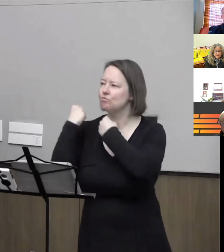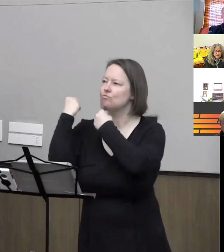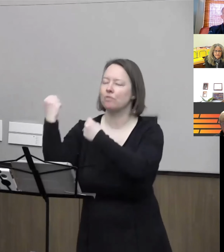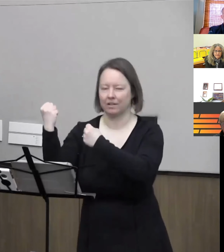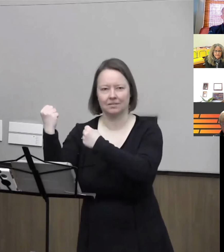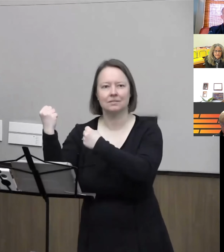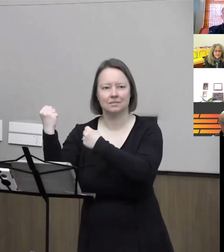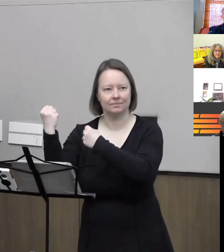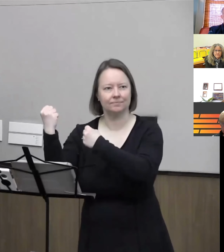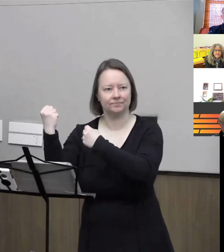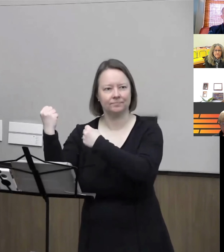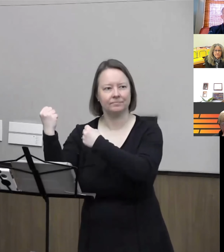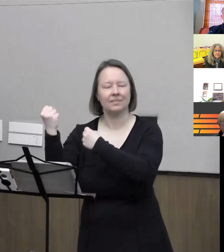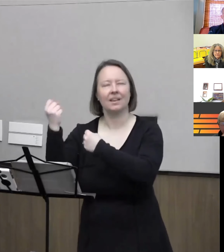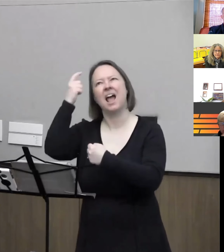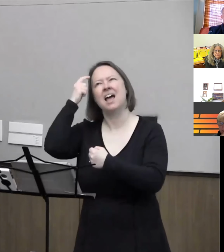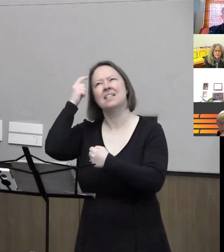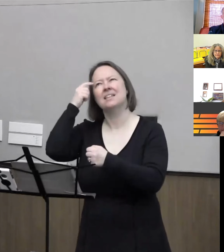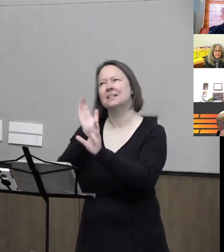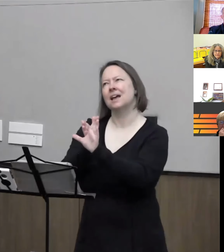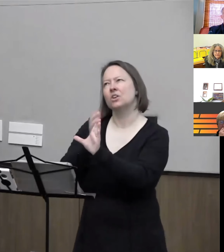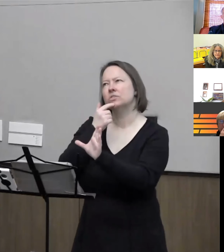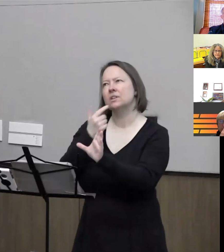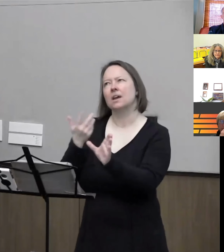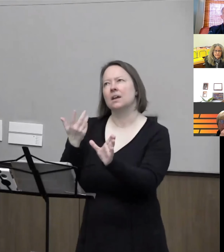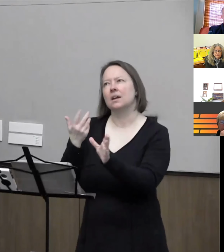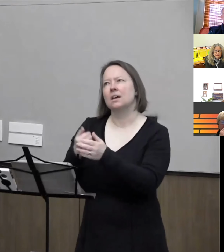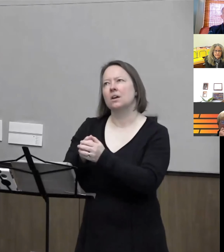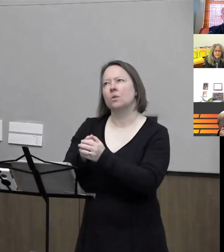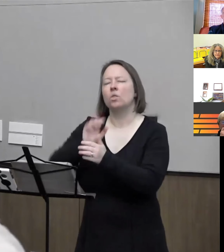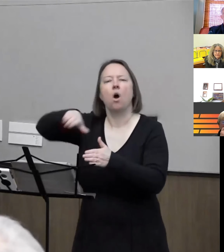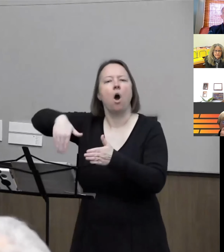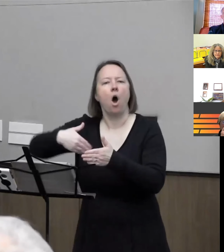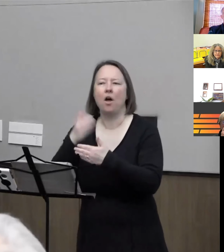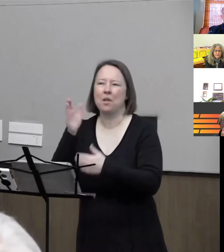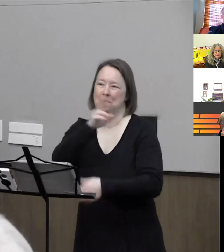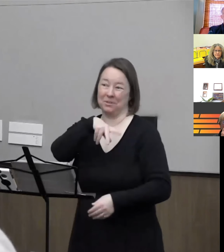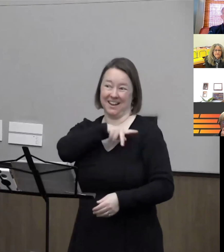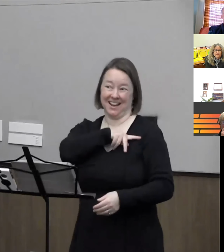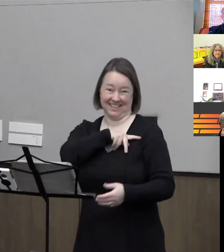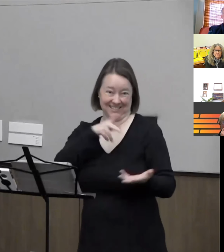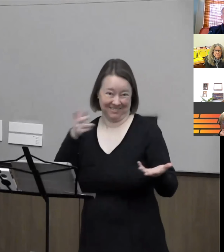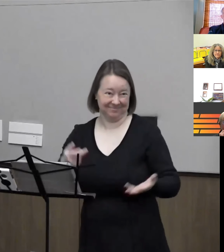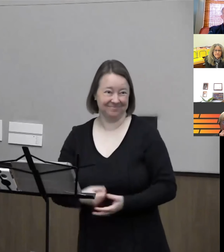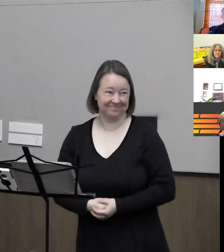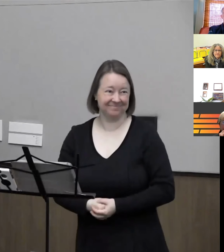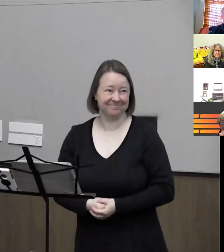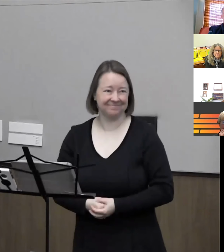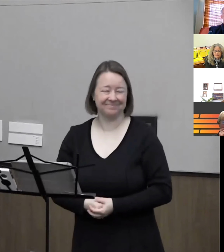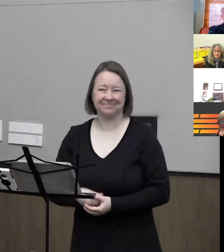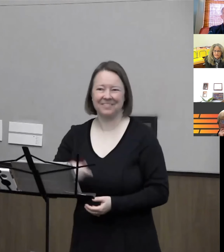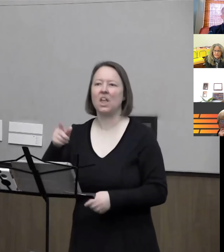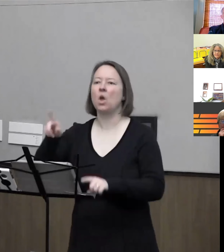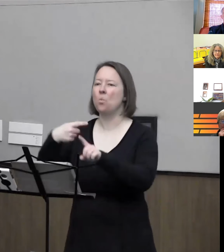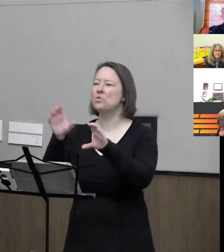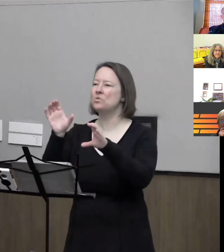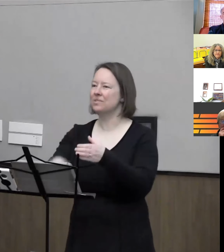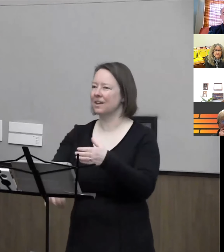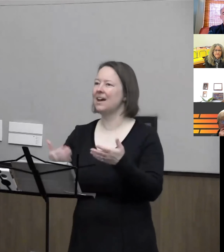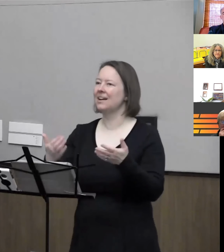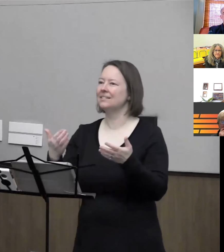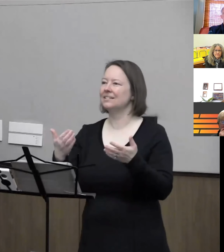strength. I think the psychologist would just say, with all thy personality. And when you do